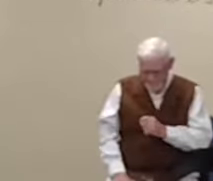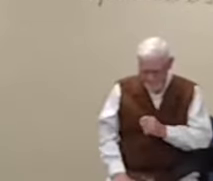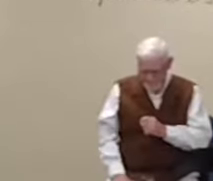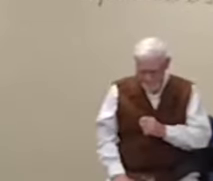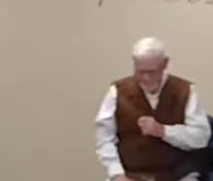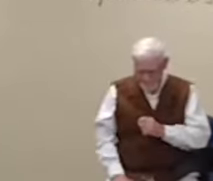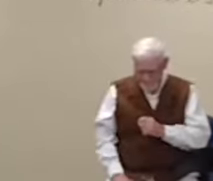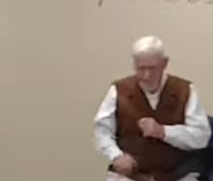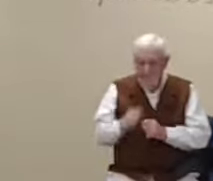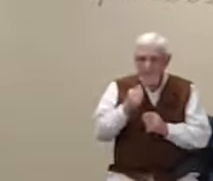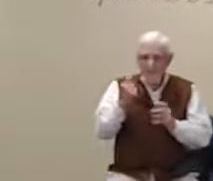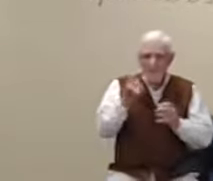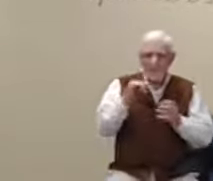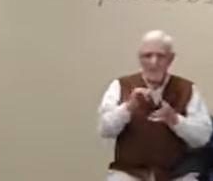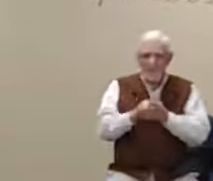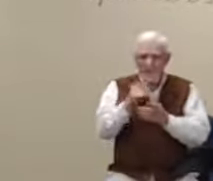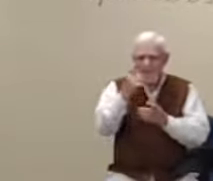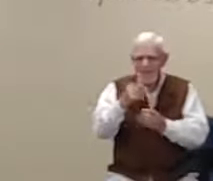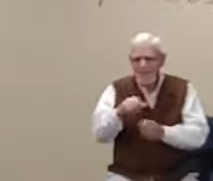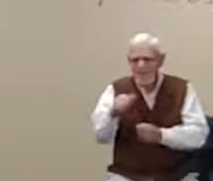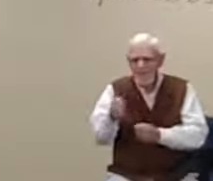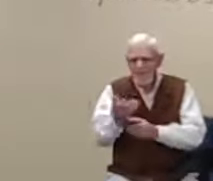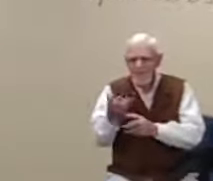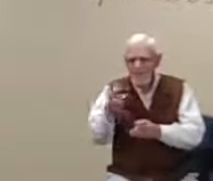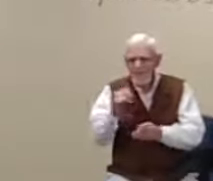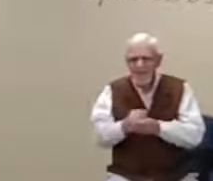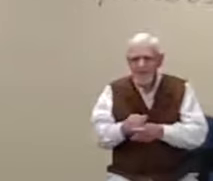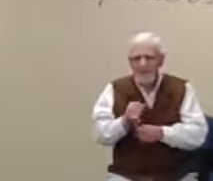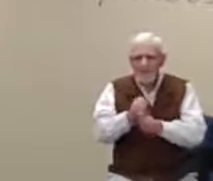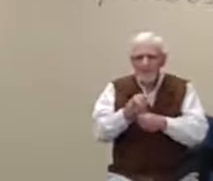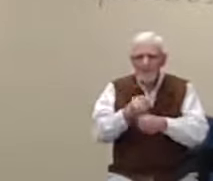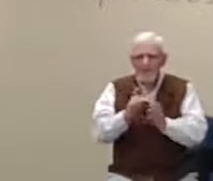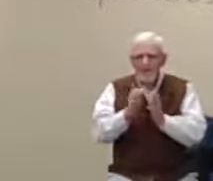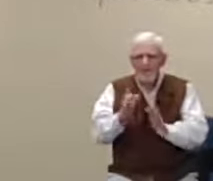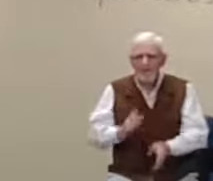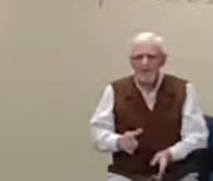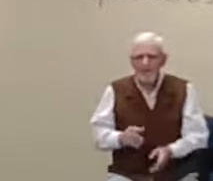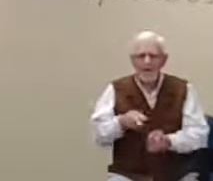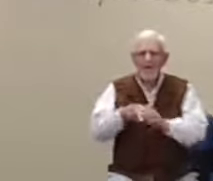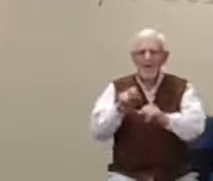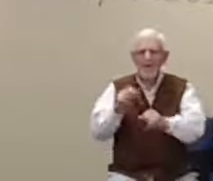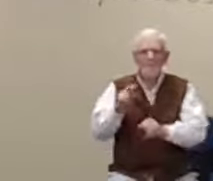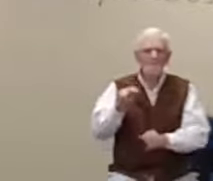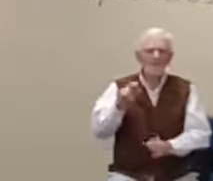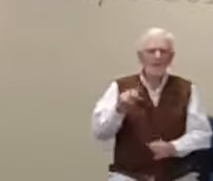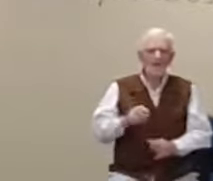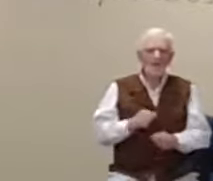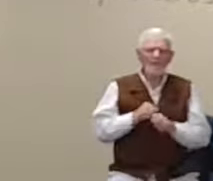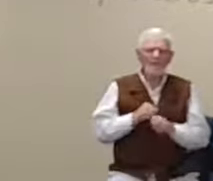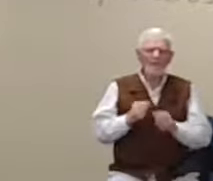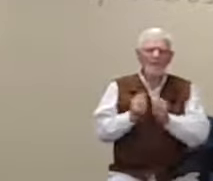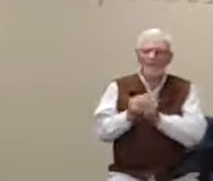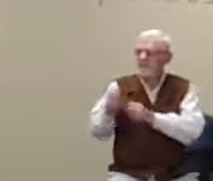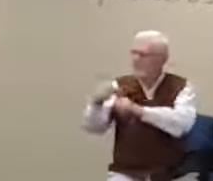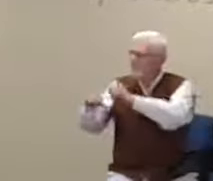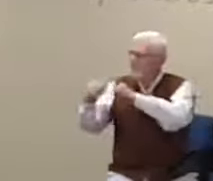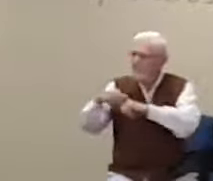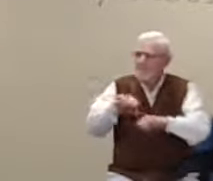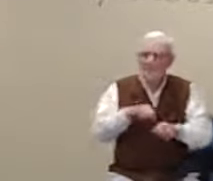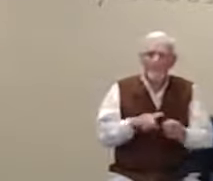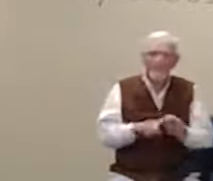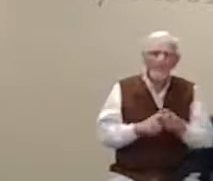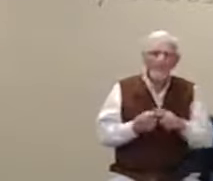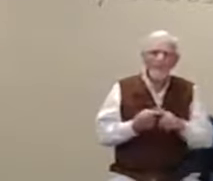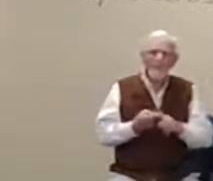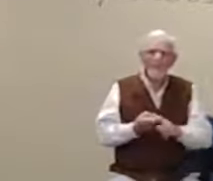And not only that, I think the other thing that causes Christians to quit is just no love with the brethren. I think number